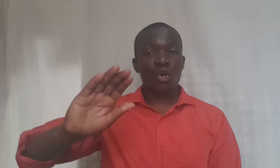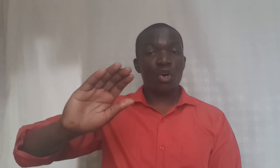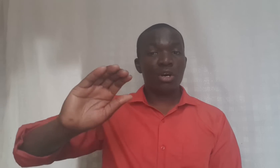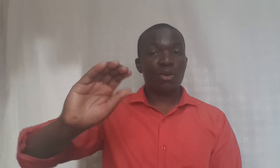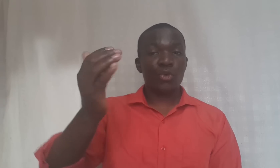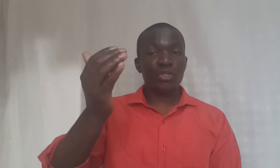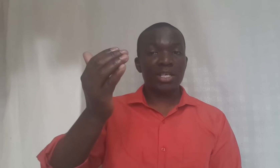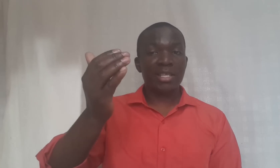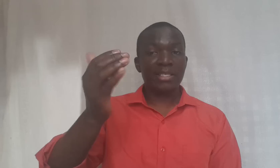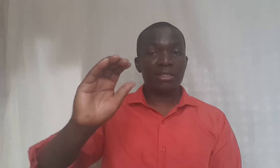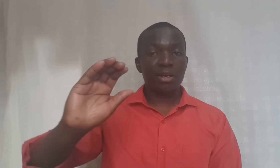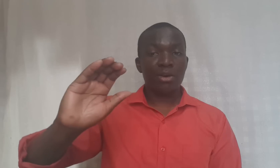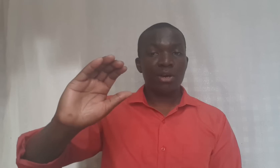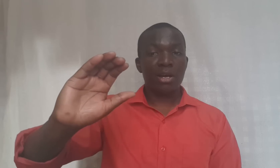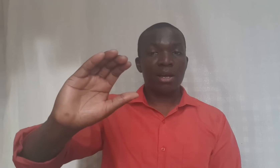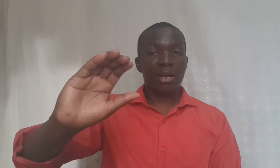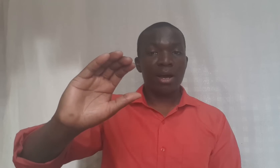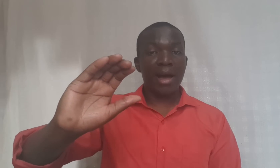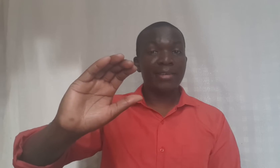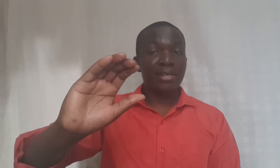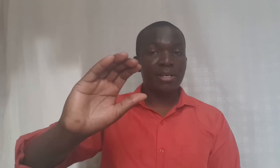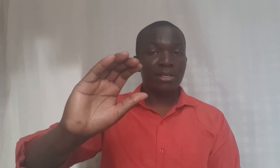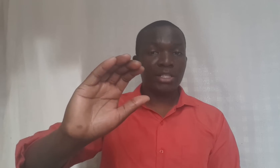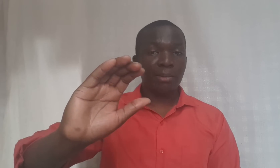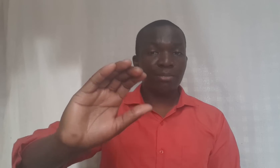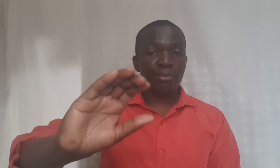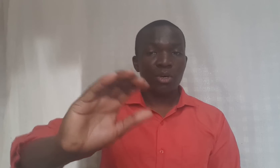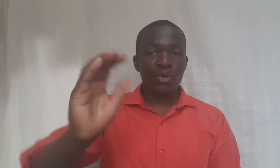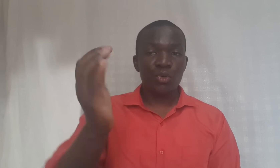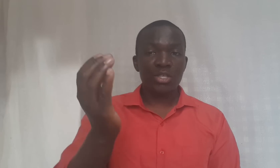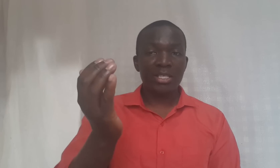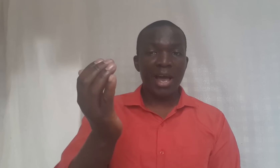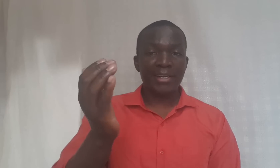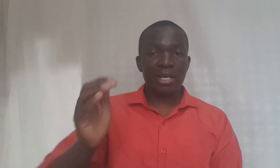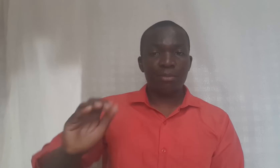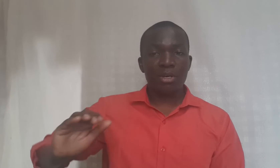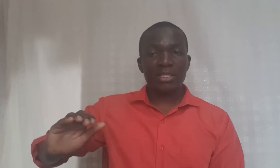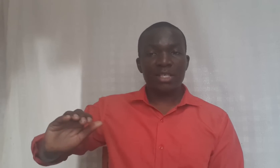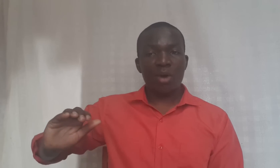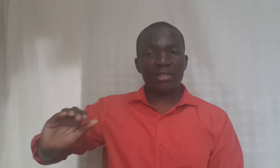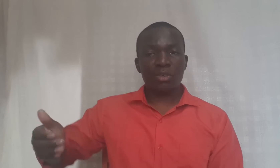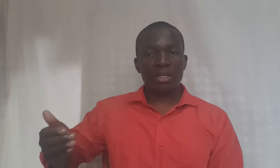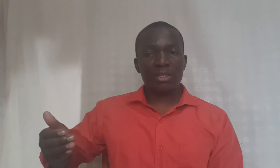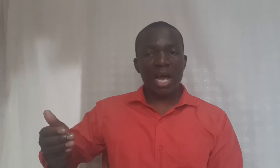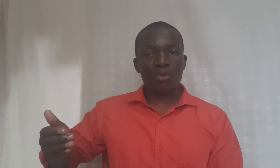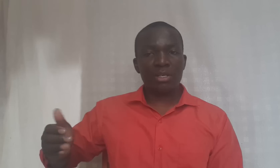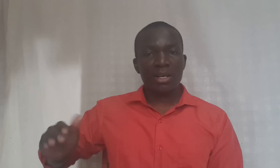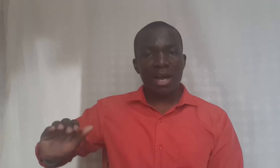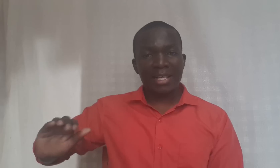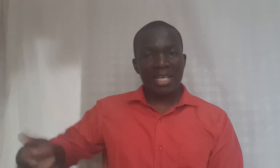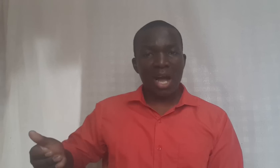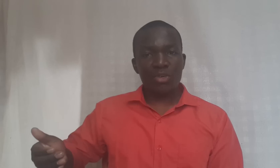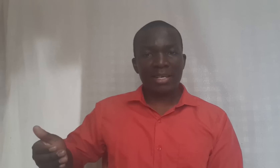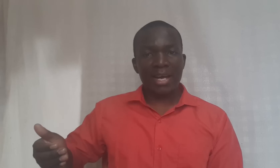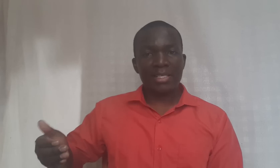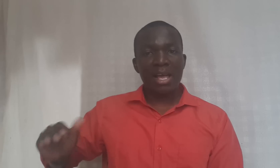So using this hand shape, you use this hand shape just once. Town, a town like that.